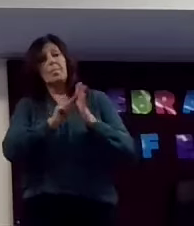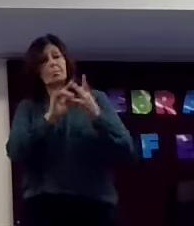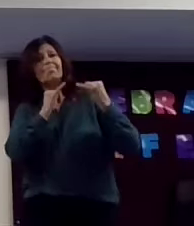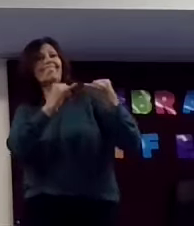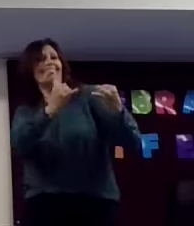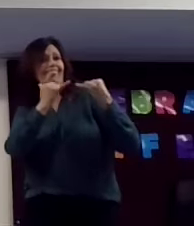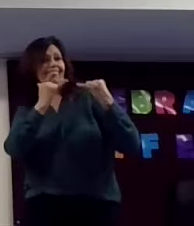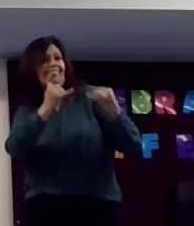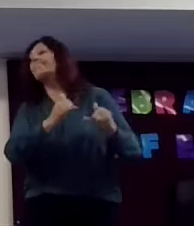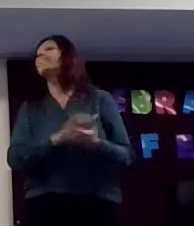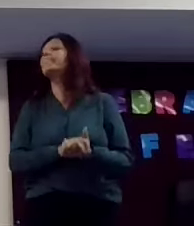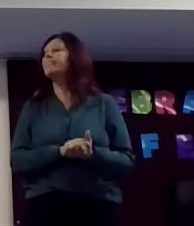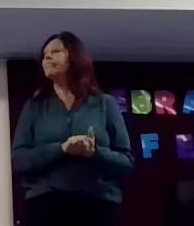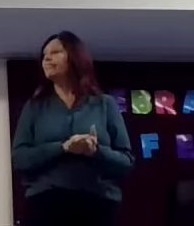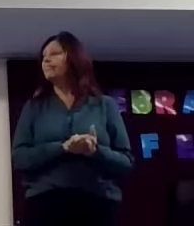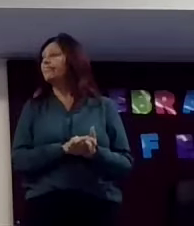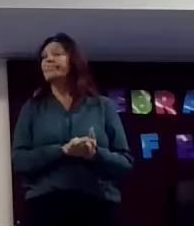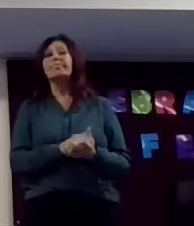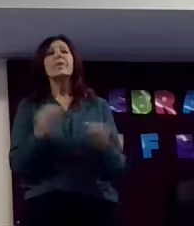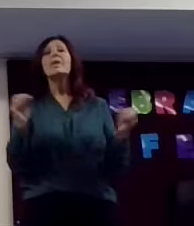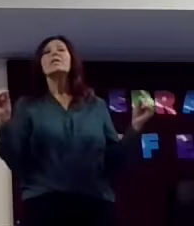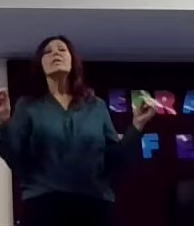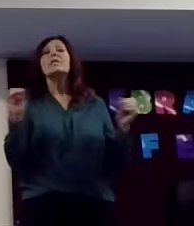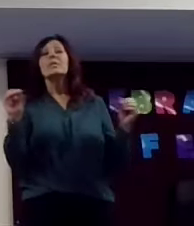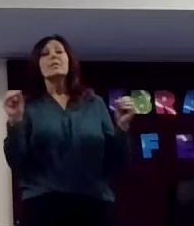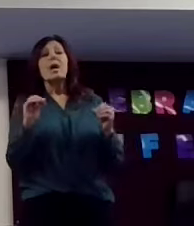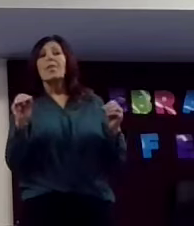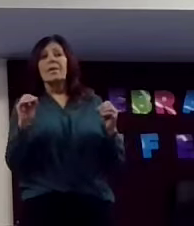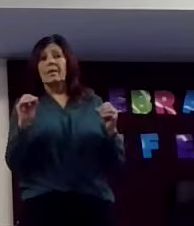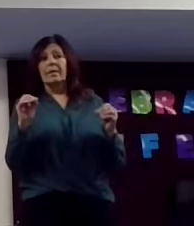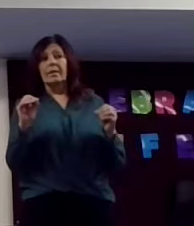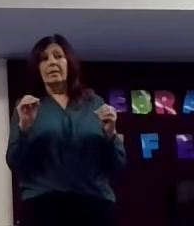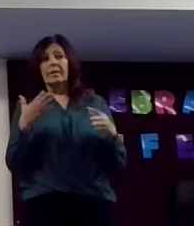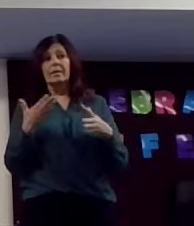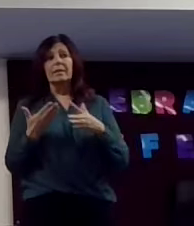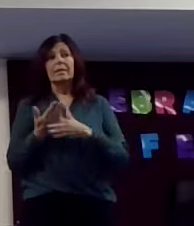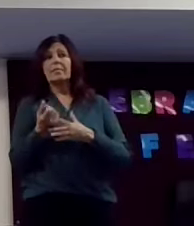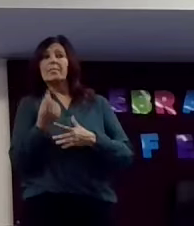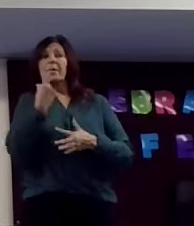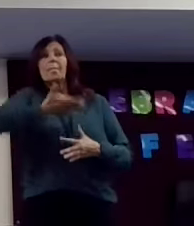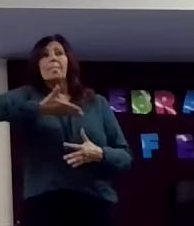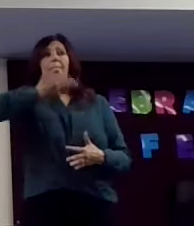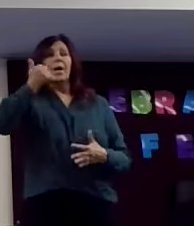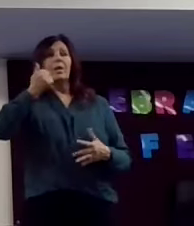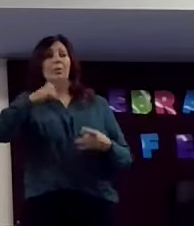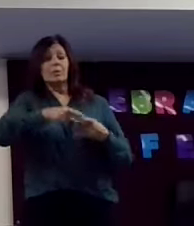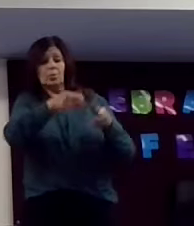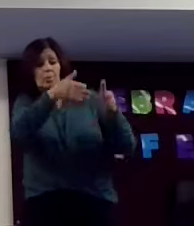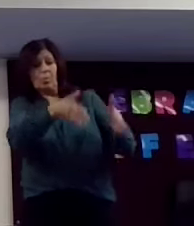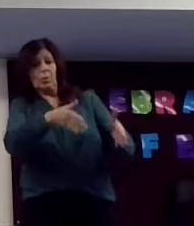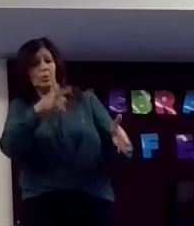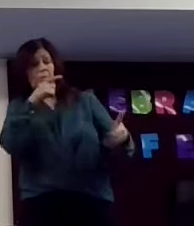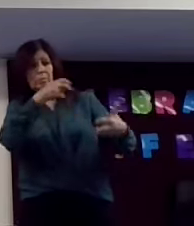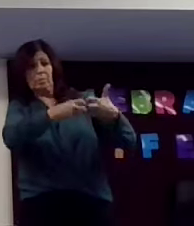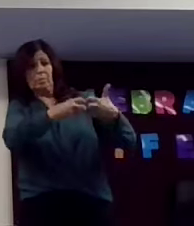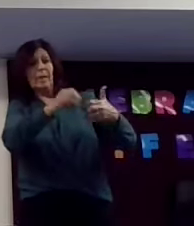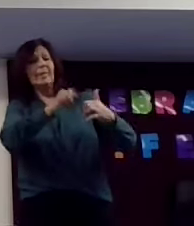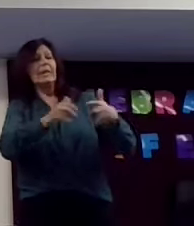background to what somebody's going through. And nothing gets through better to somebody in distress